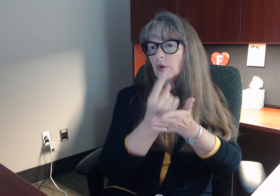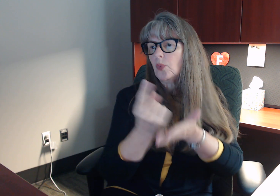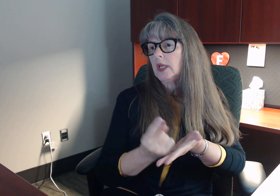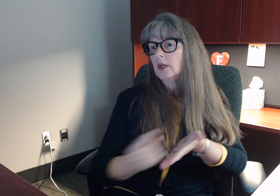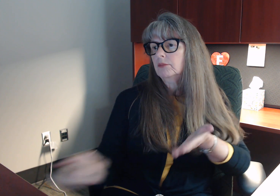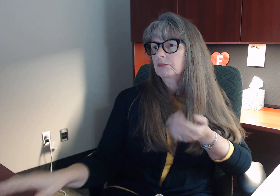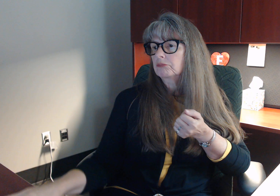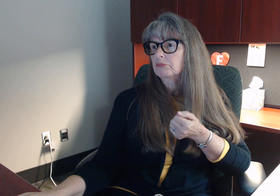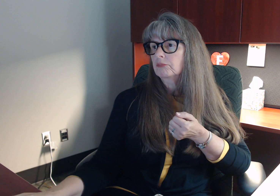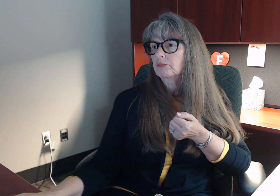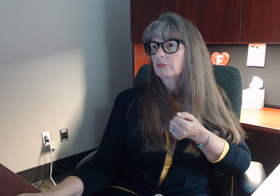week.